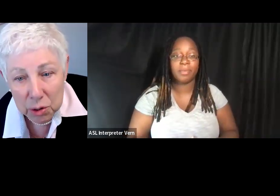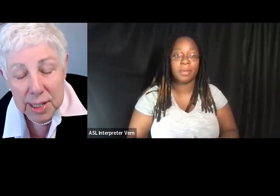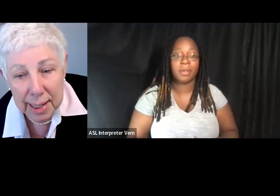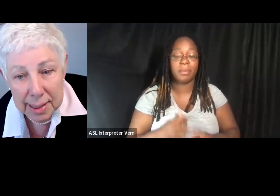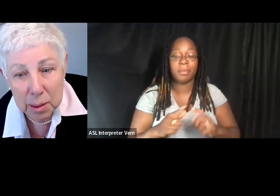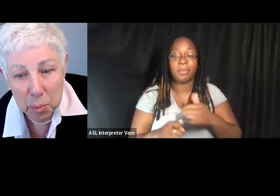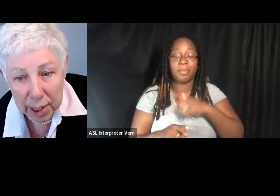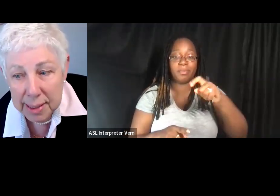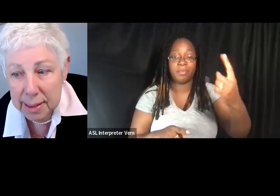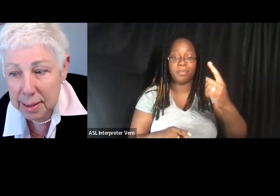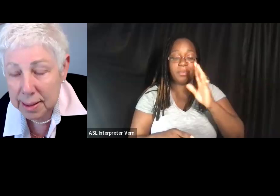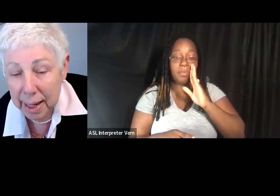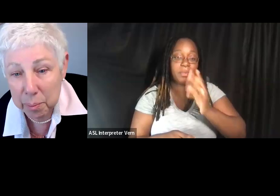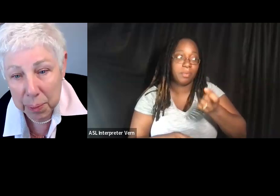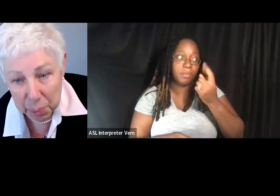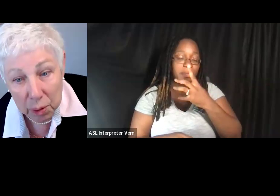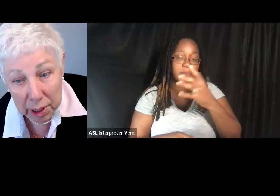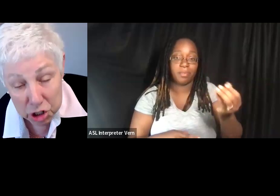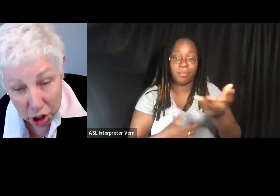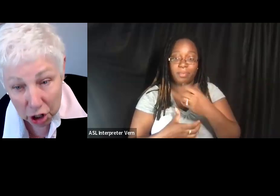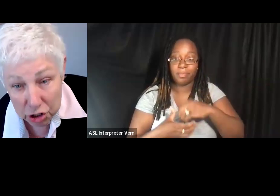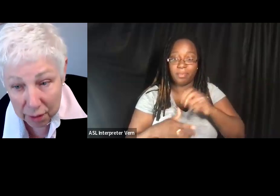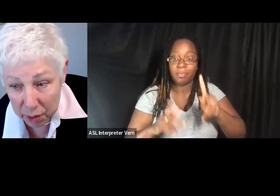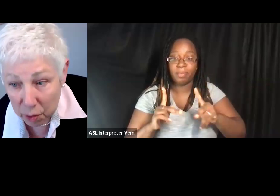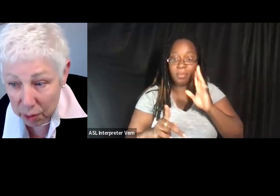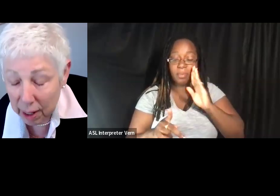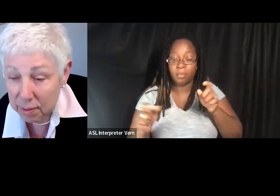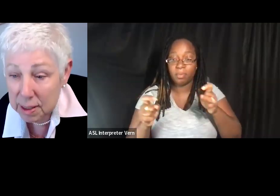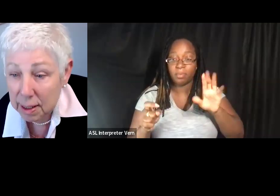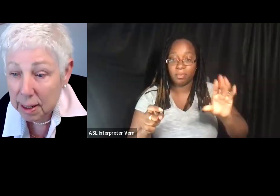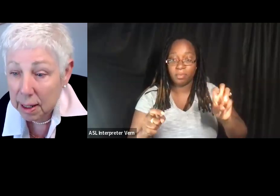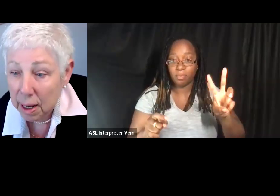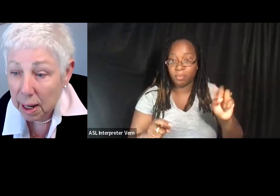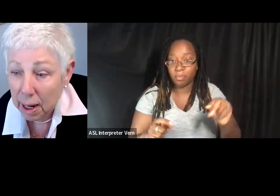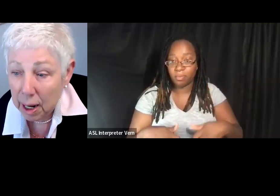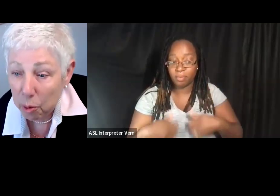who understands and embraces that people are in charge of their own lives.